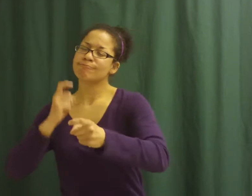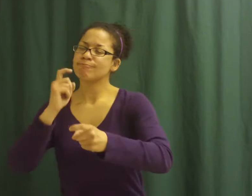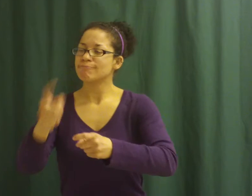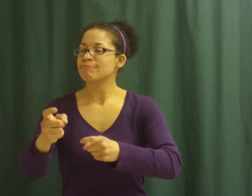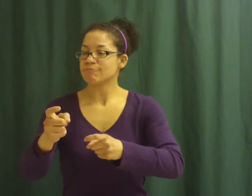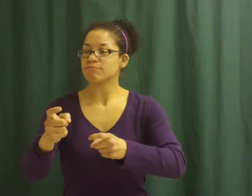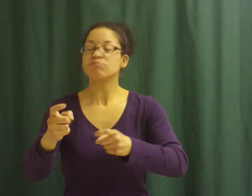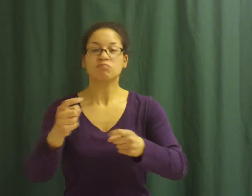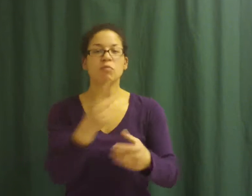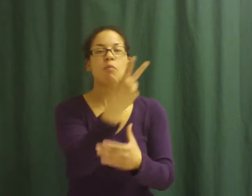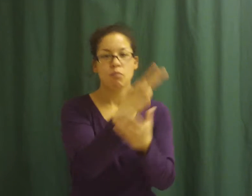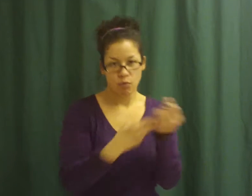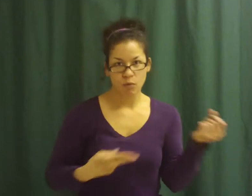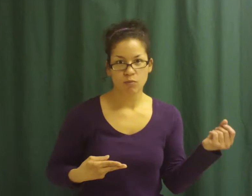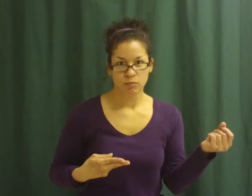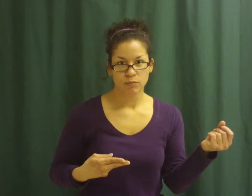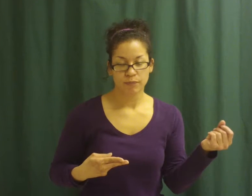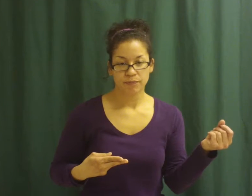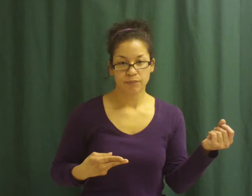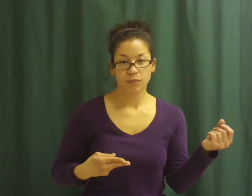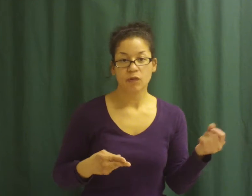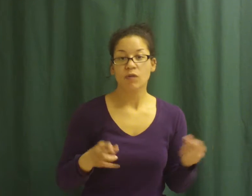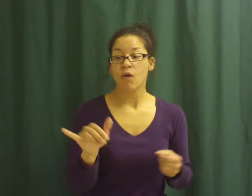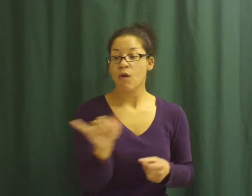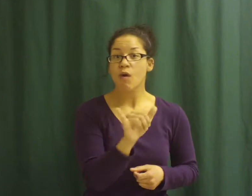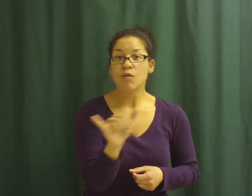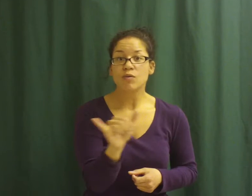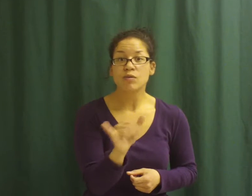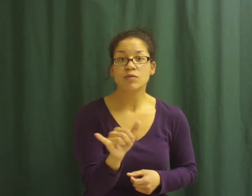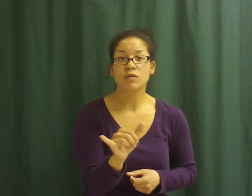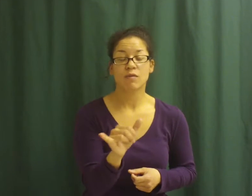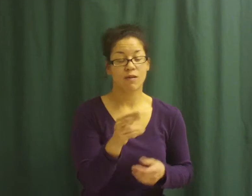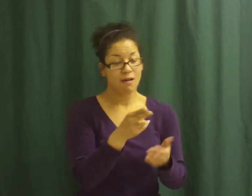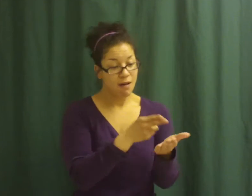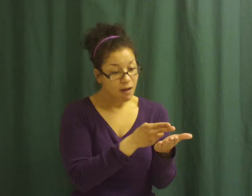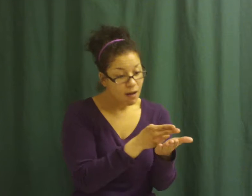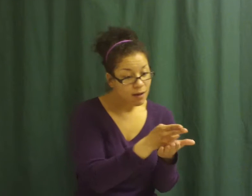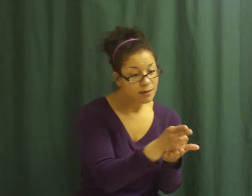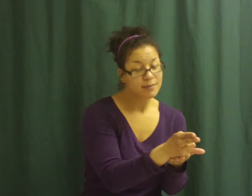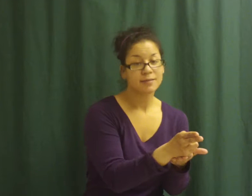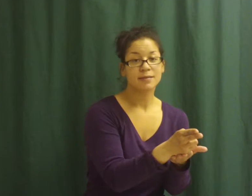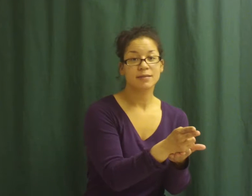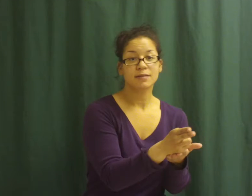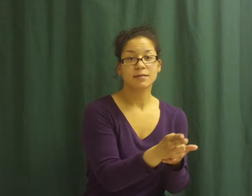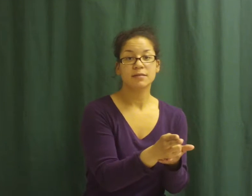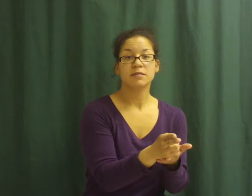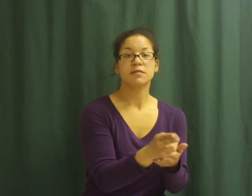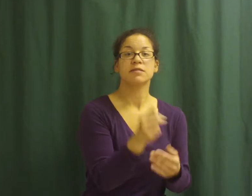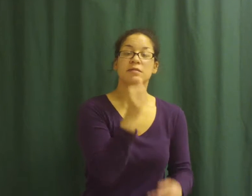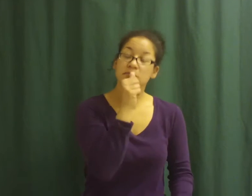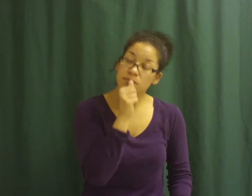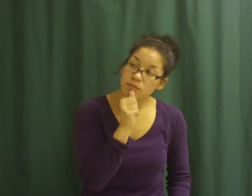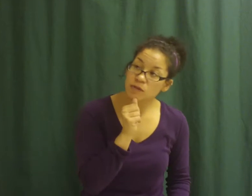honesty and punctuality in their dealings, sincerity, good